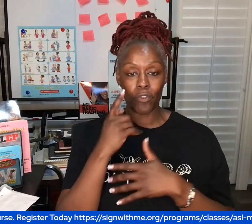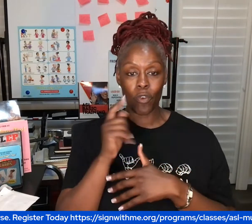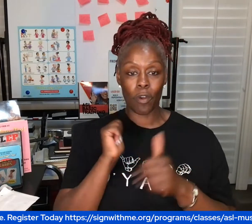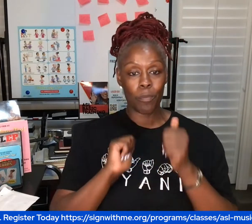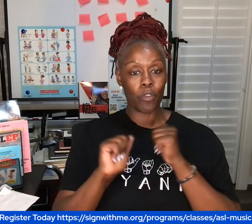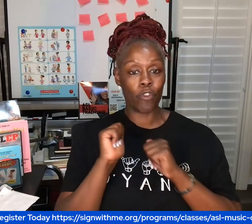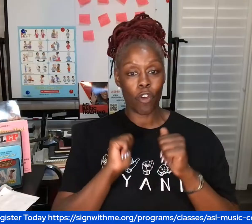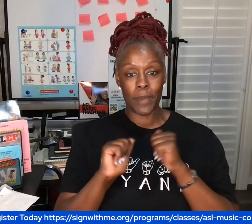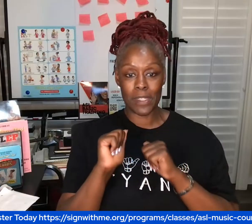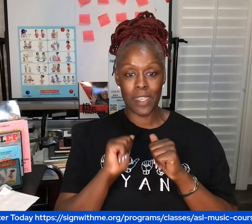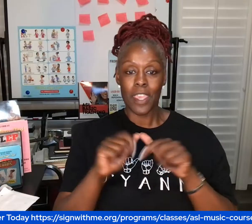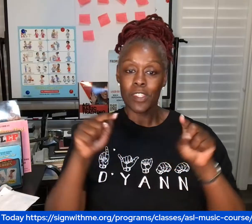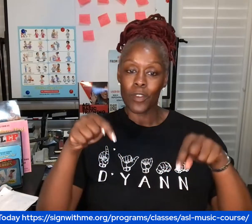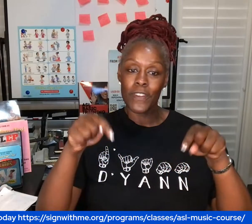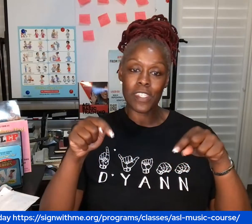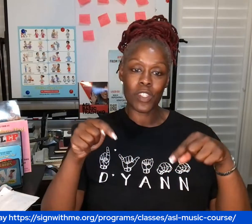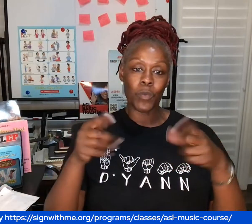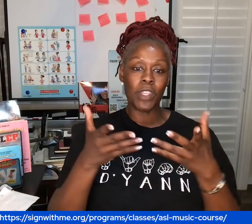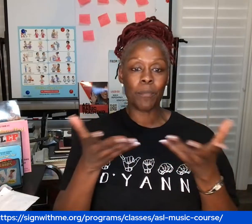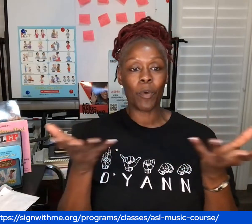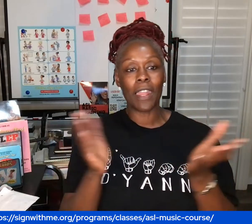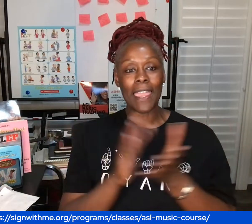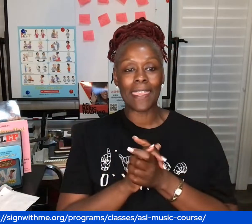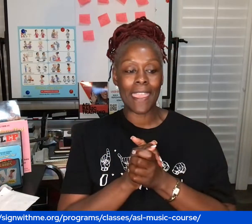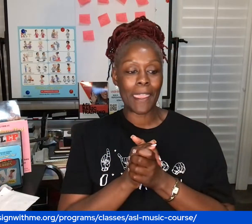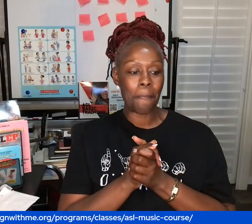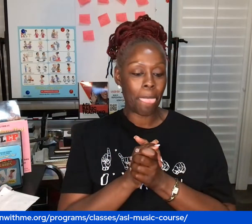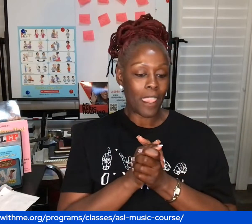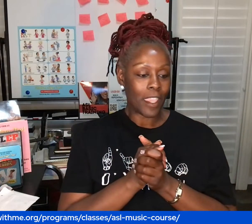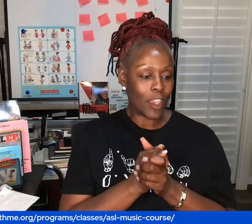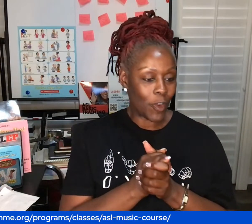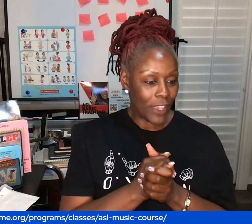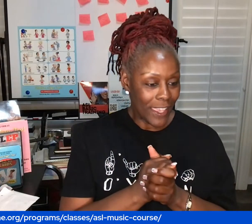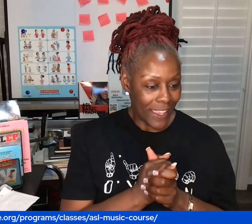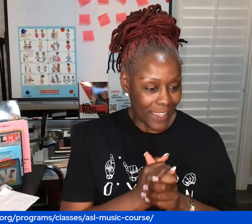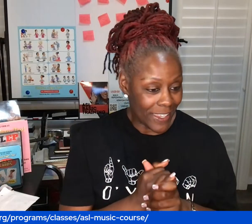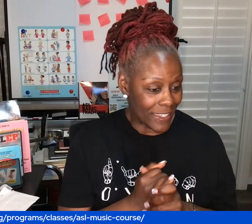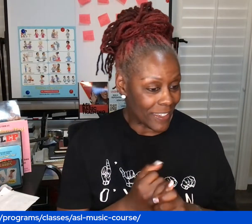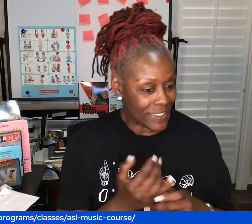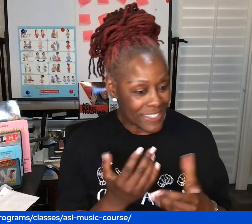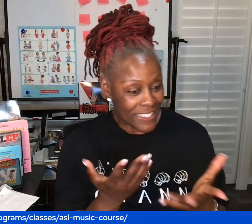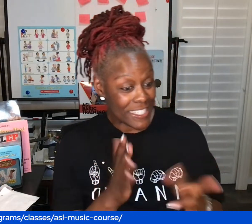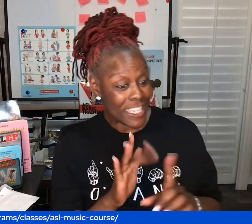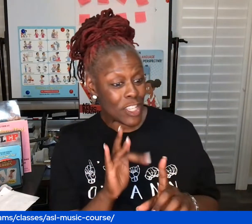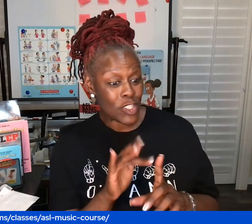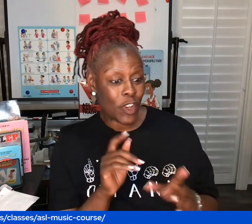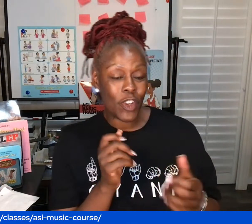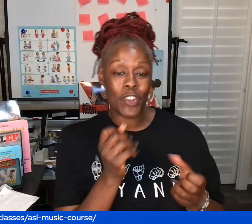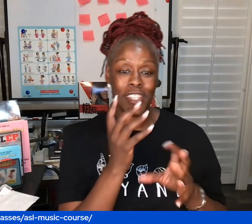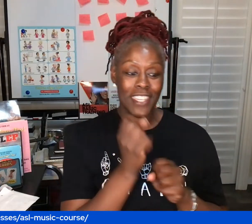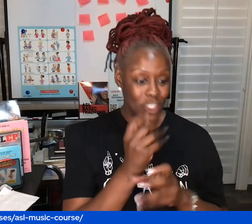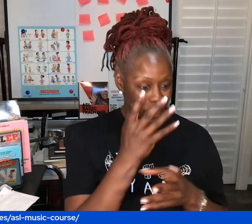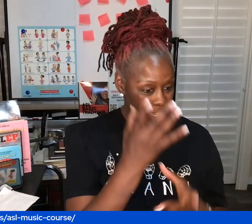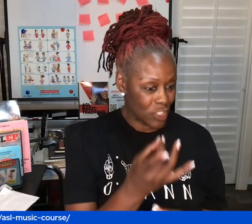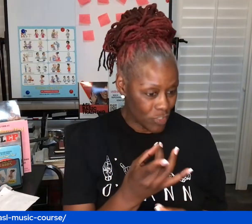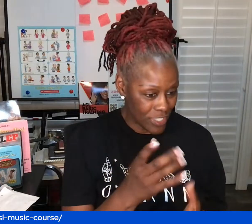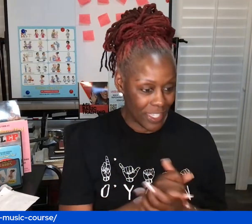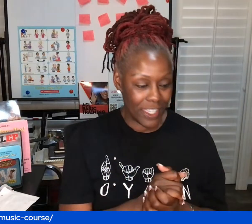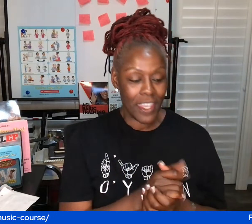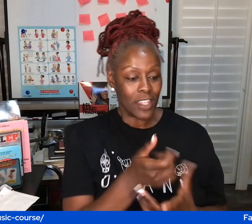for performance. So this is really more like a, a teaser to get you interested, to